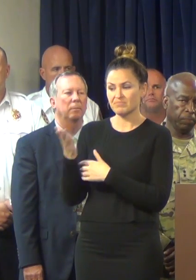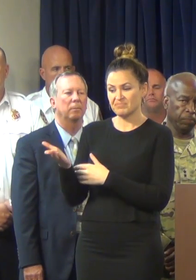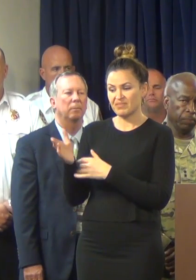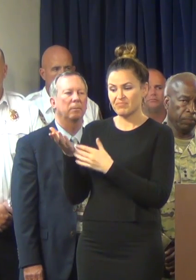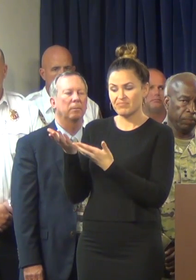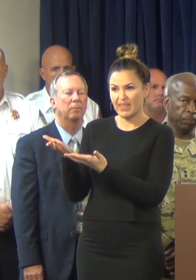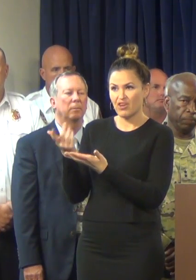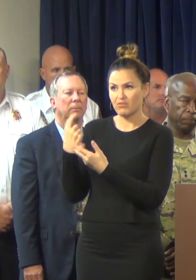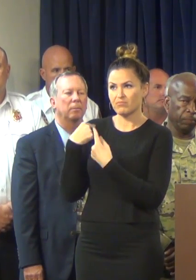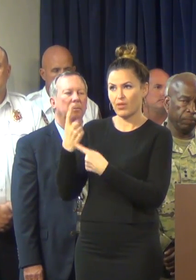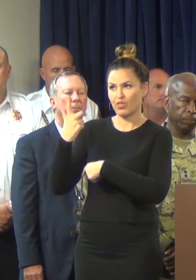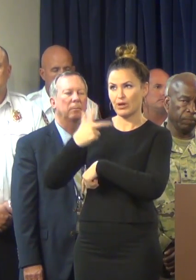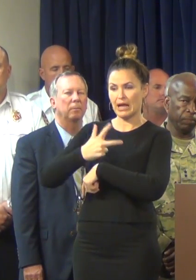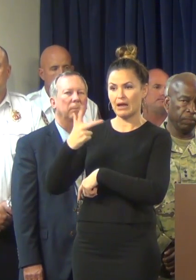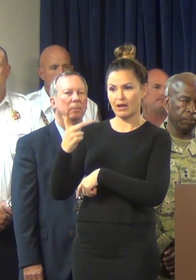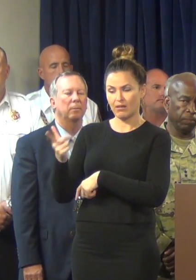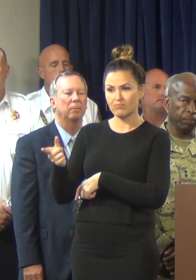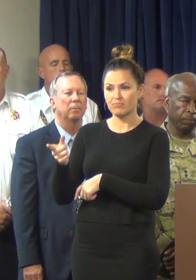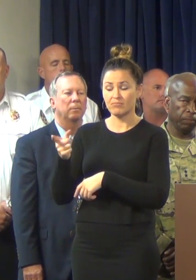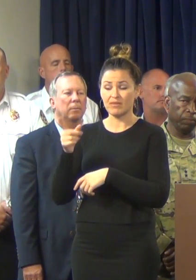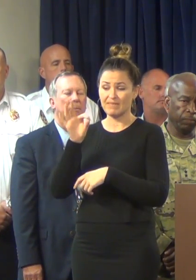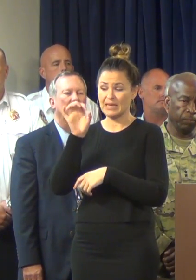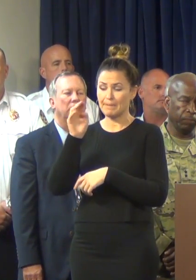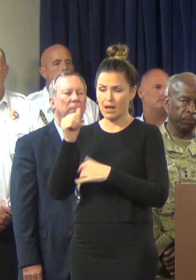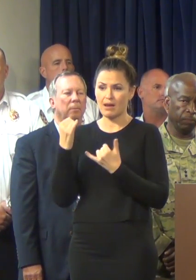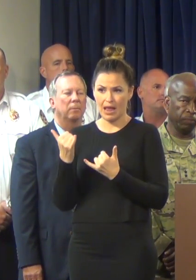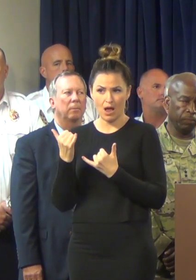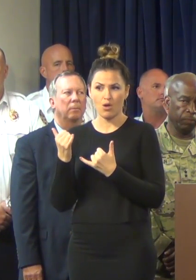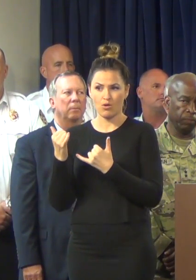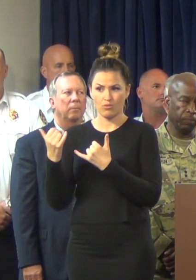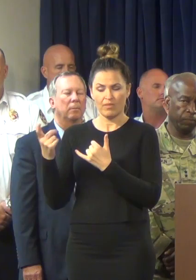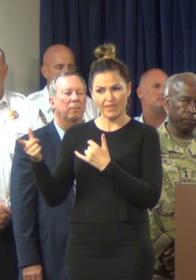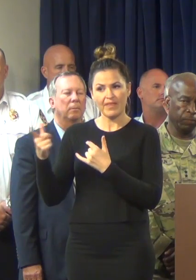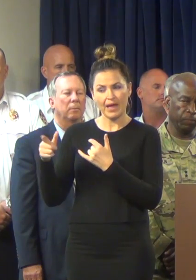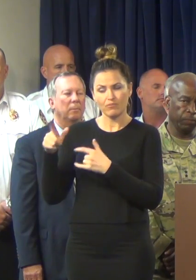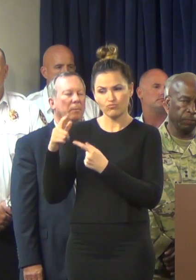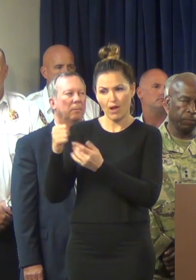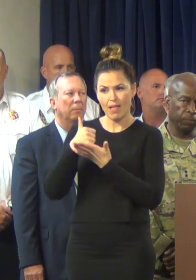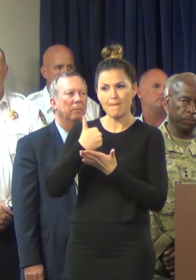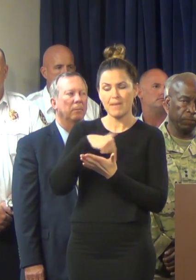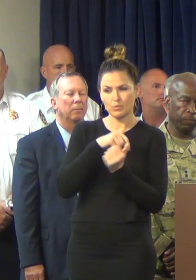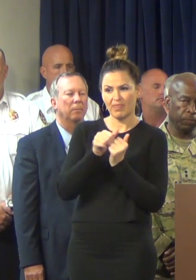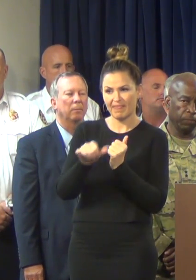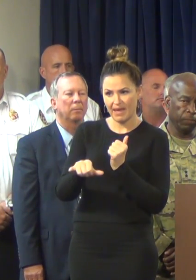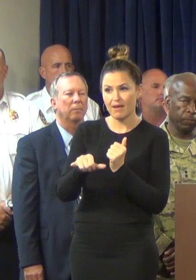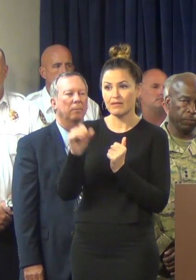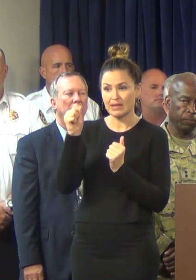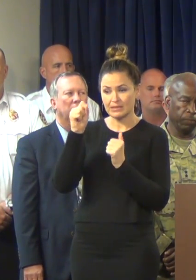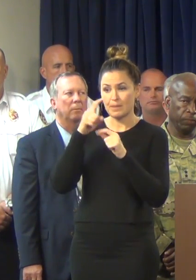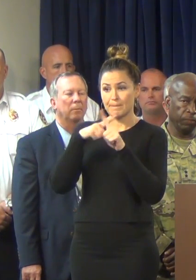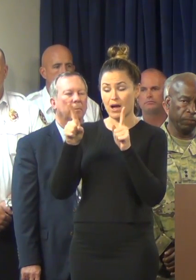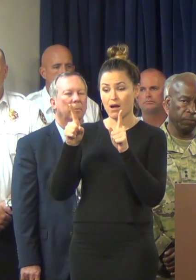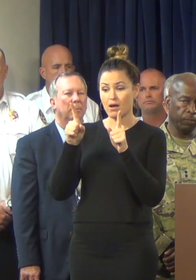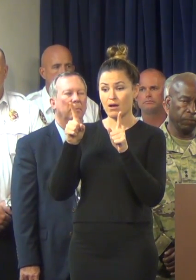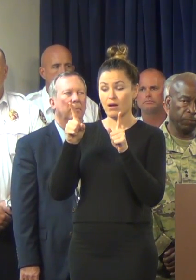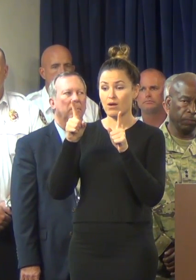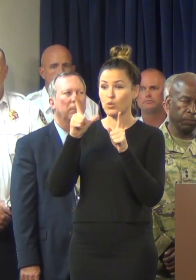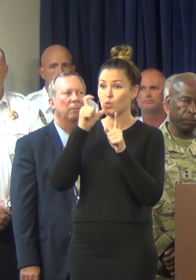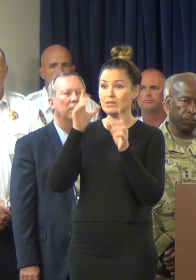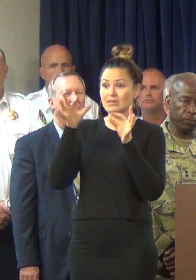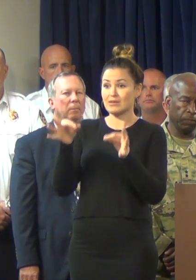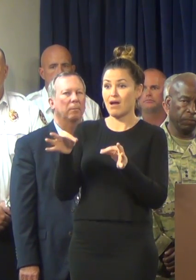for probably the last 3 days. So they're working directly with us with regard to this. But the decision is clearly